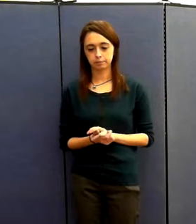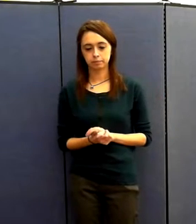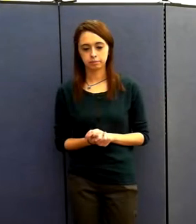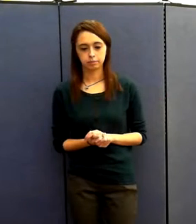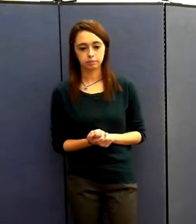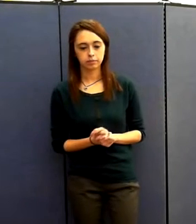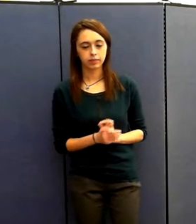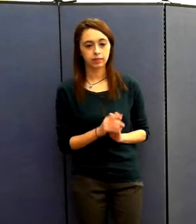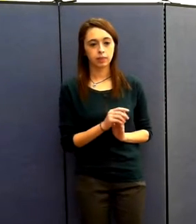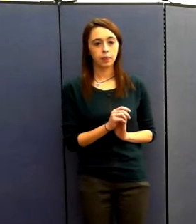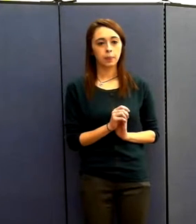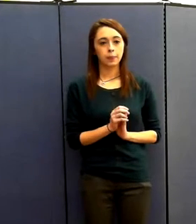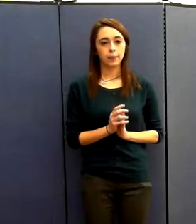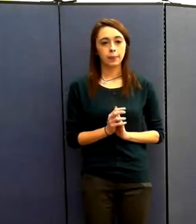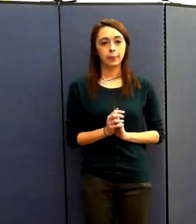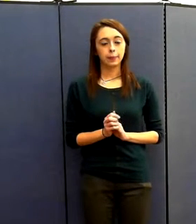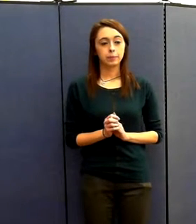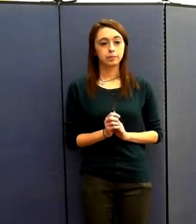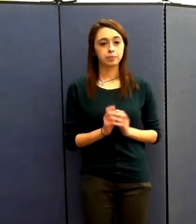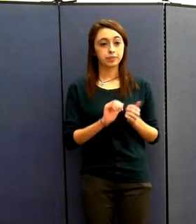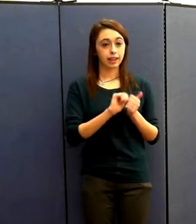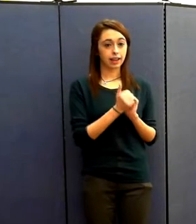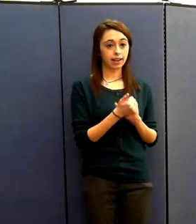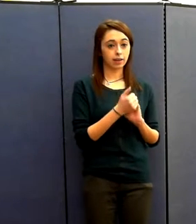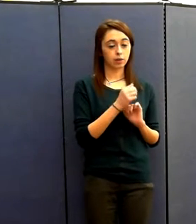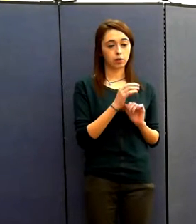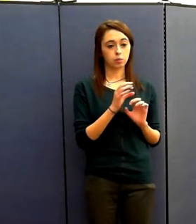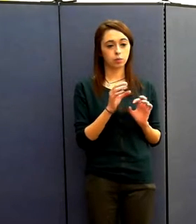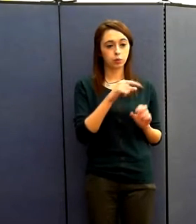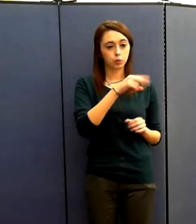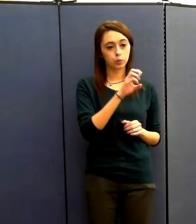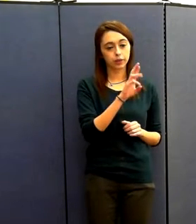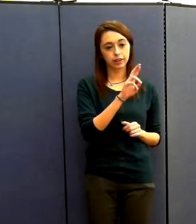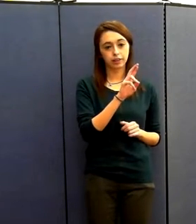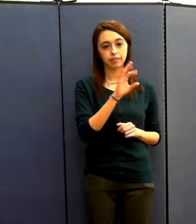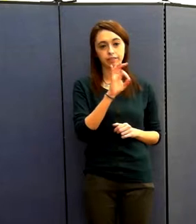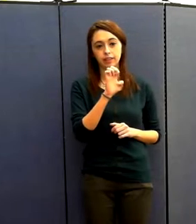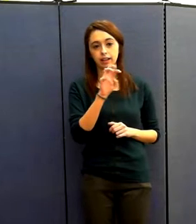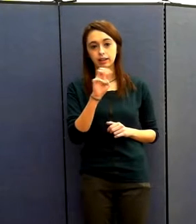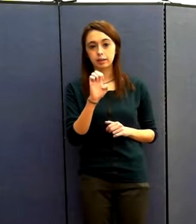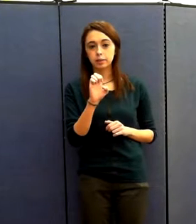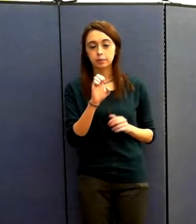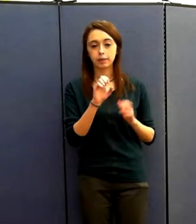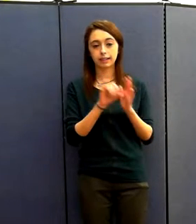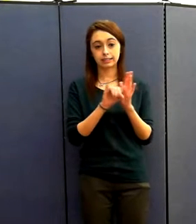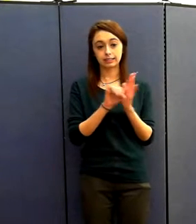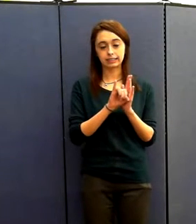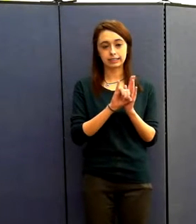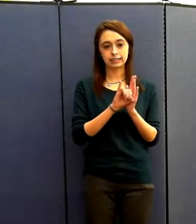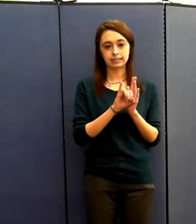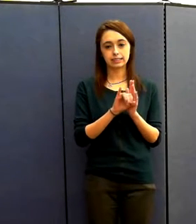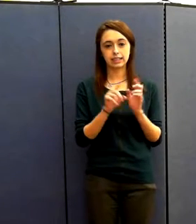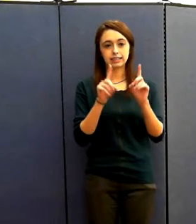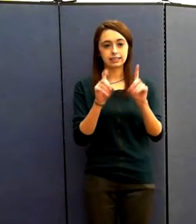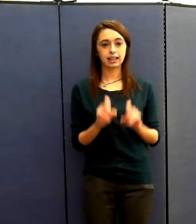assess how femininities, or how queer femme identities, contest traditional discourses